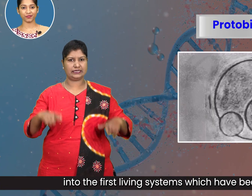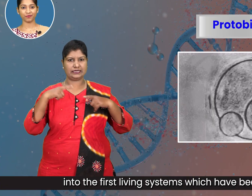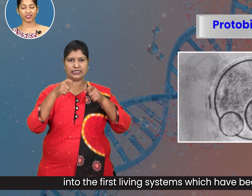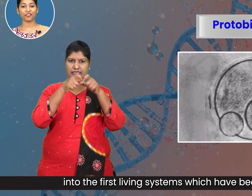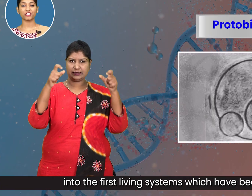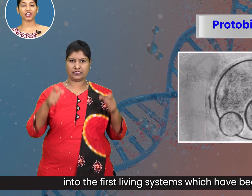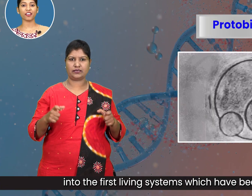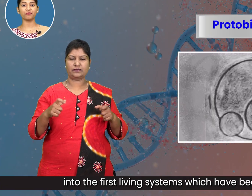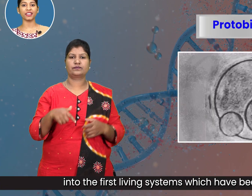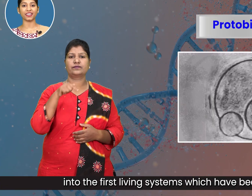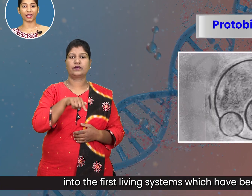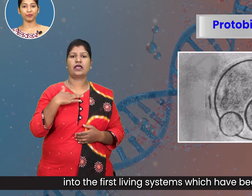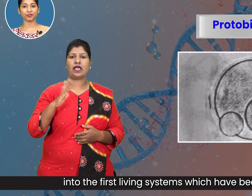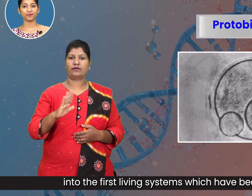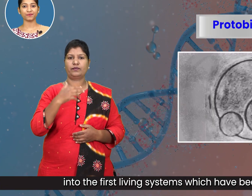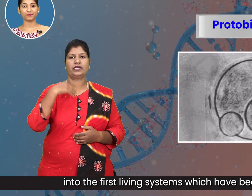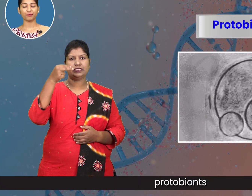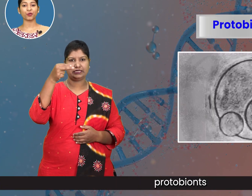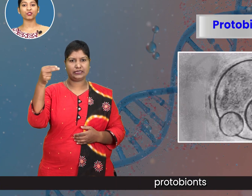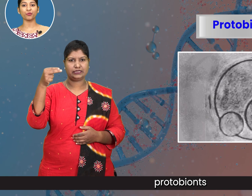systems which have been named